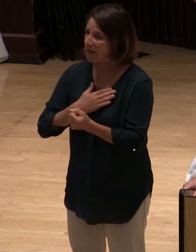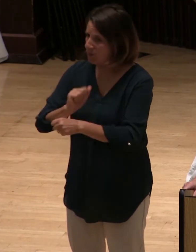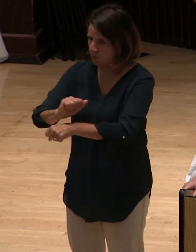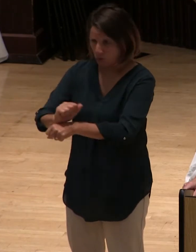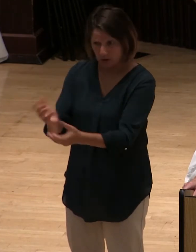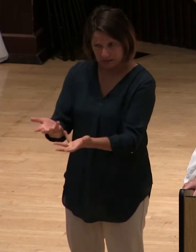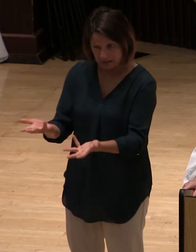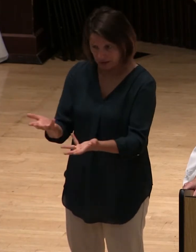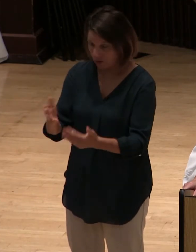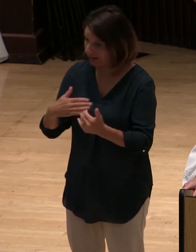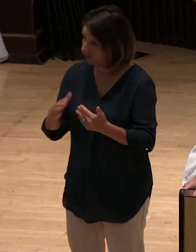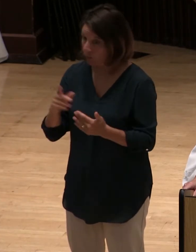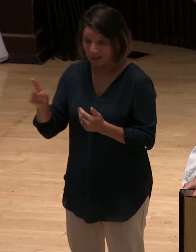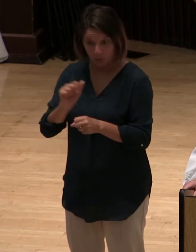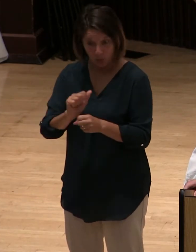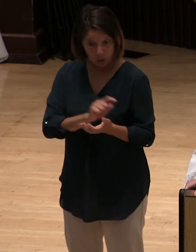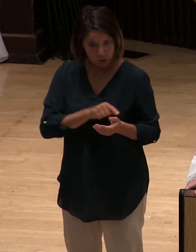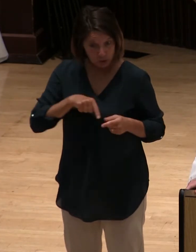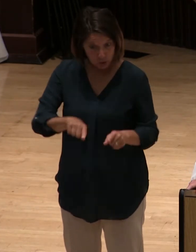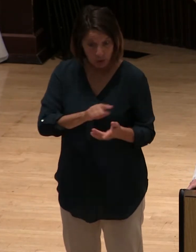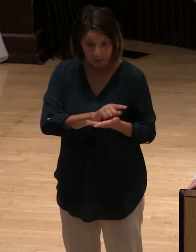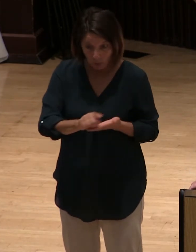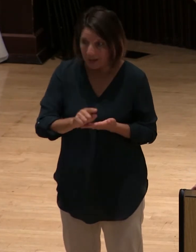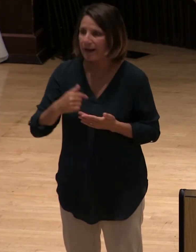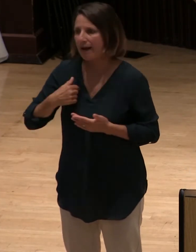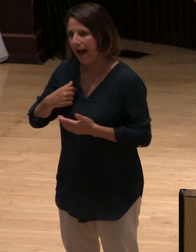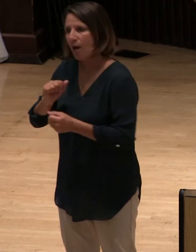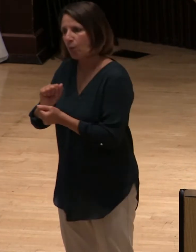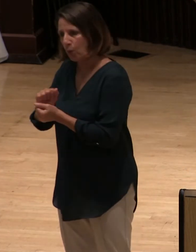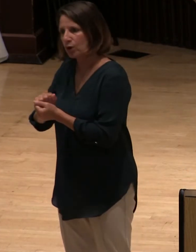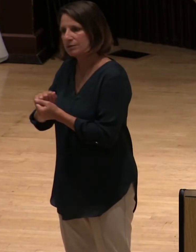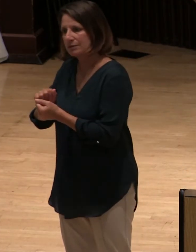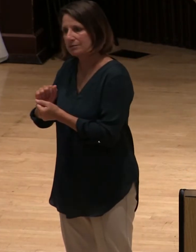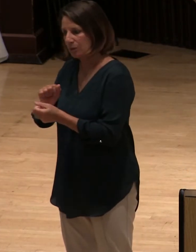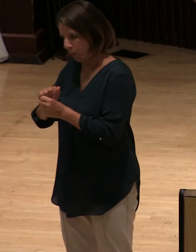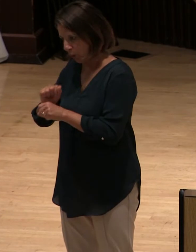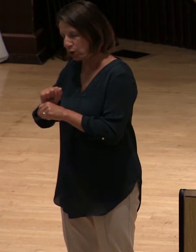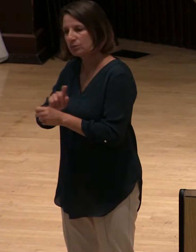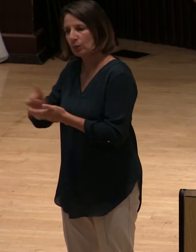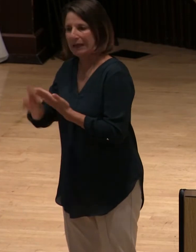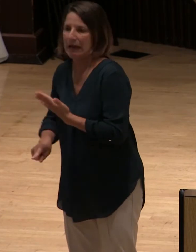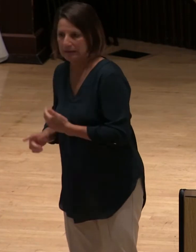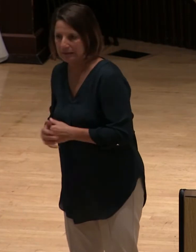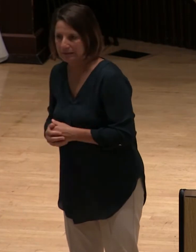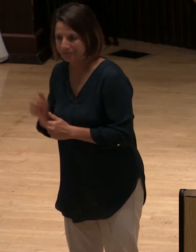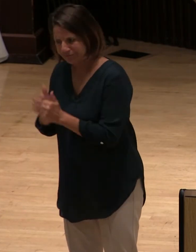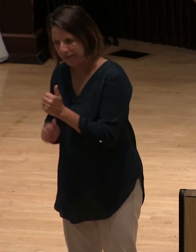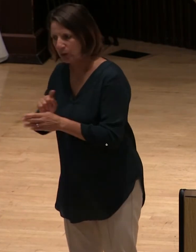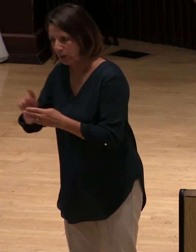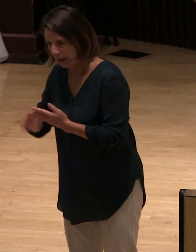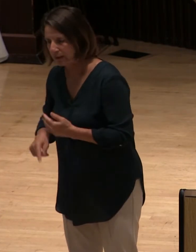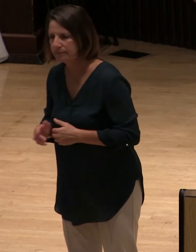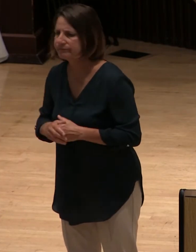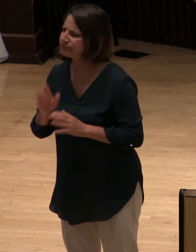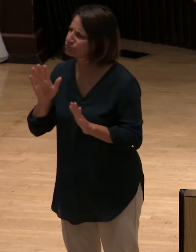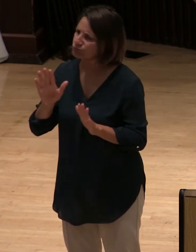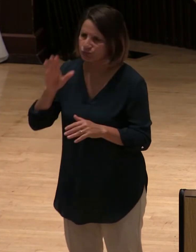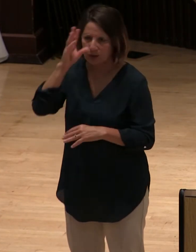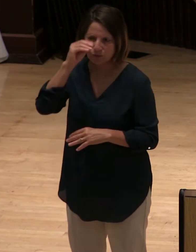he worked during the week, and I always worked every weekend. He's a wonderful man.